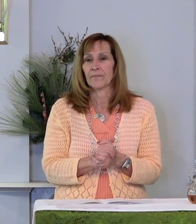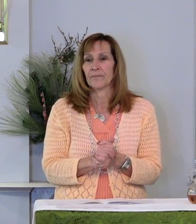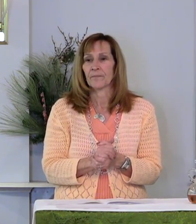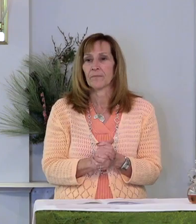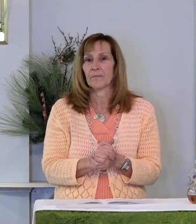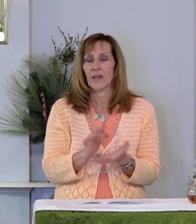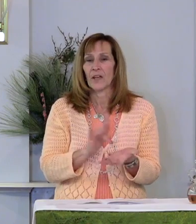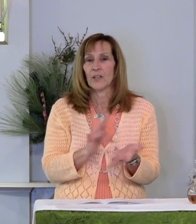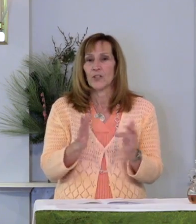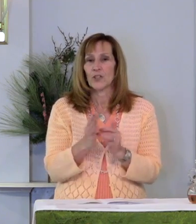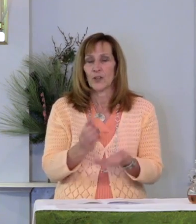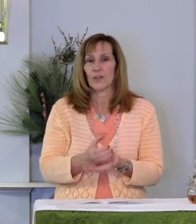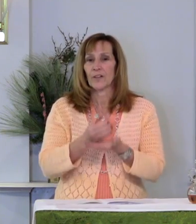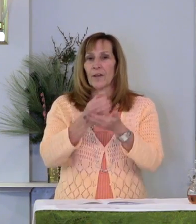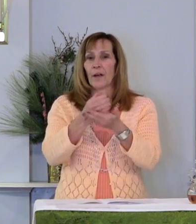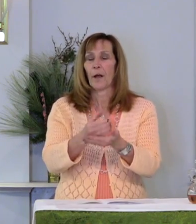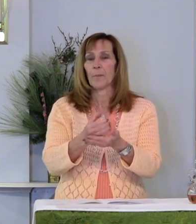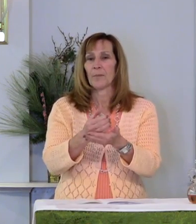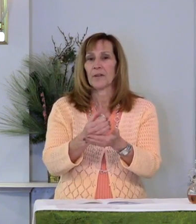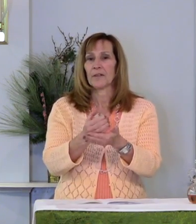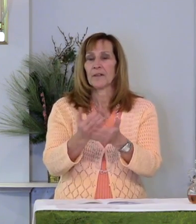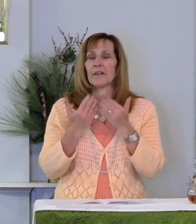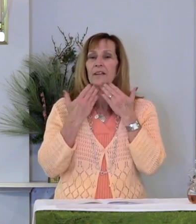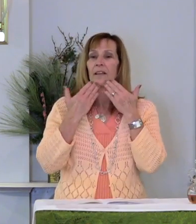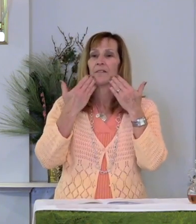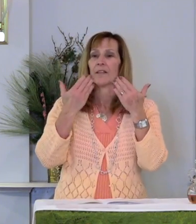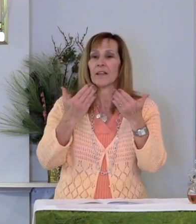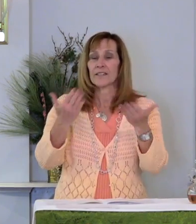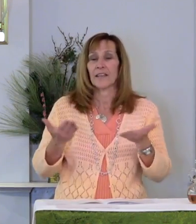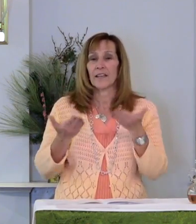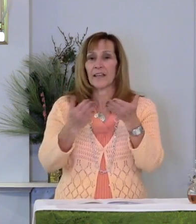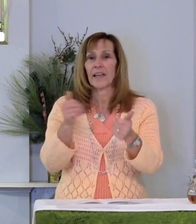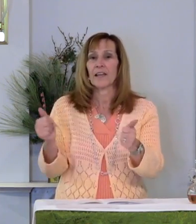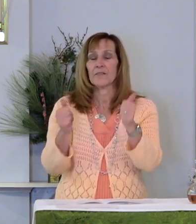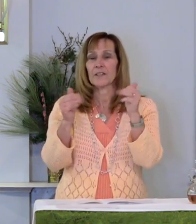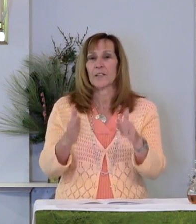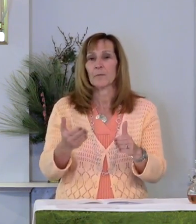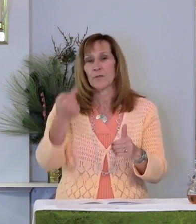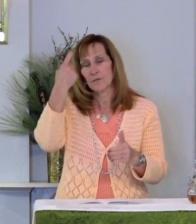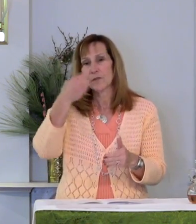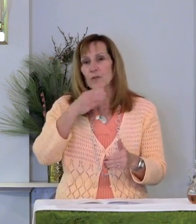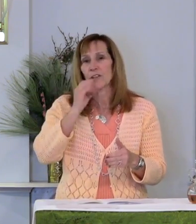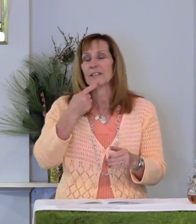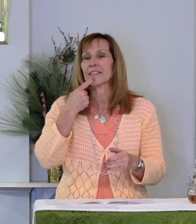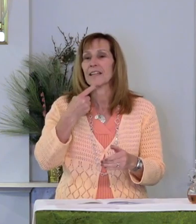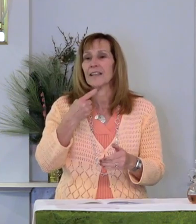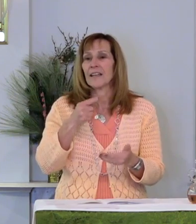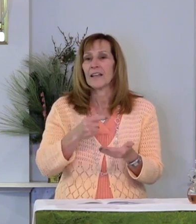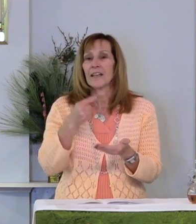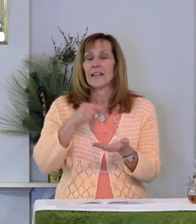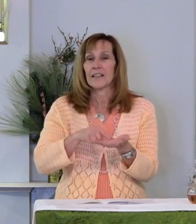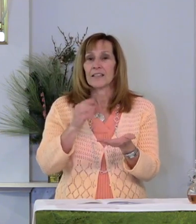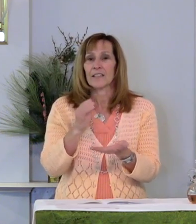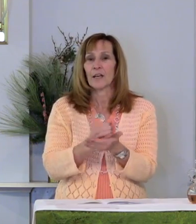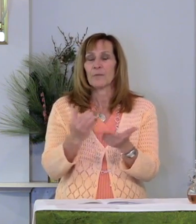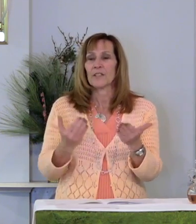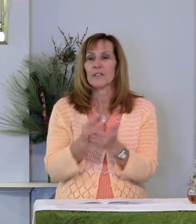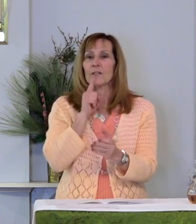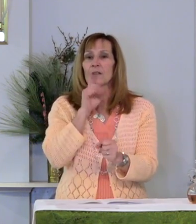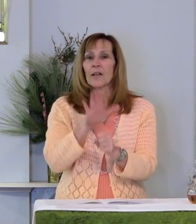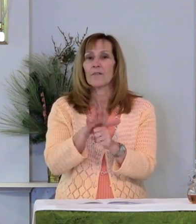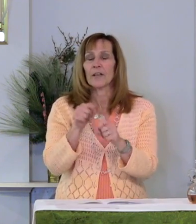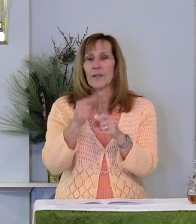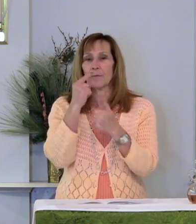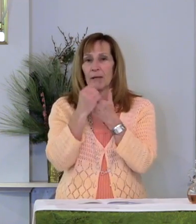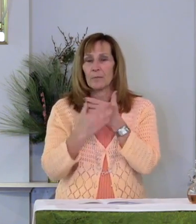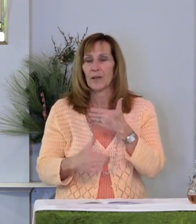again after supper he took the cup, gave thanks and gave it for all to drink saying, this cup is the new covenant